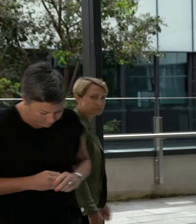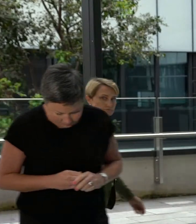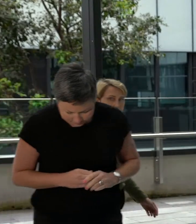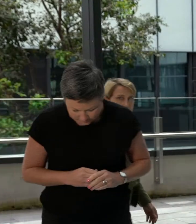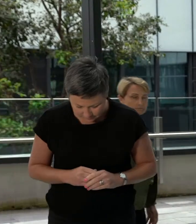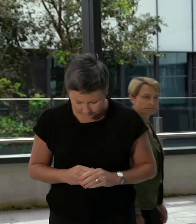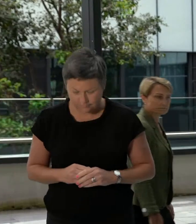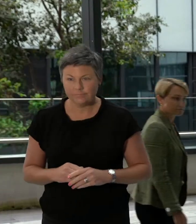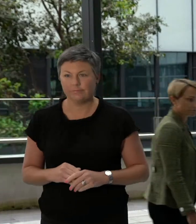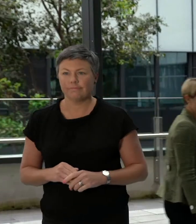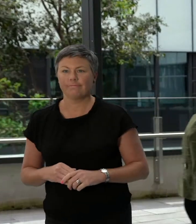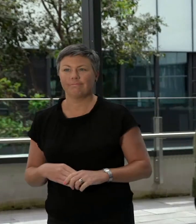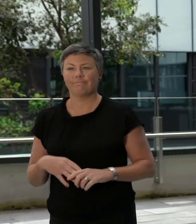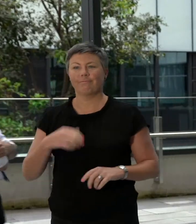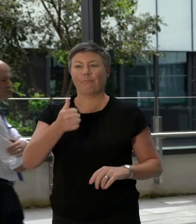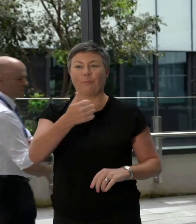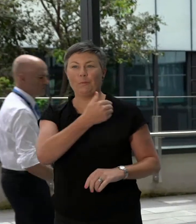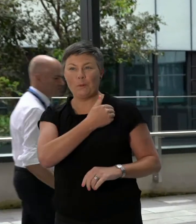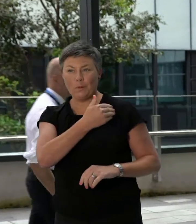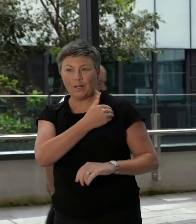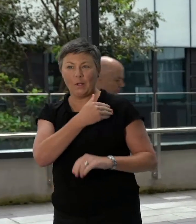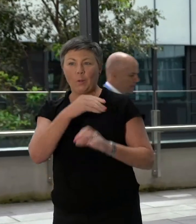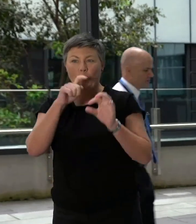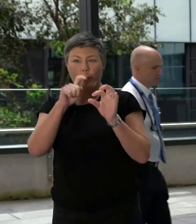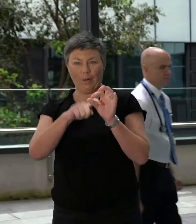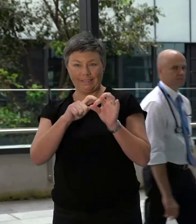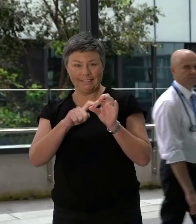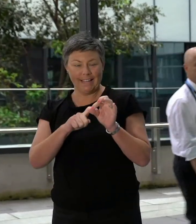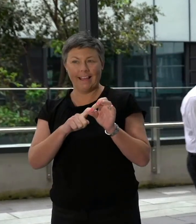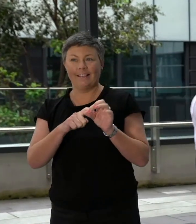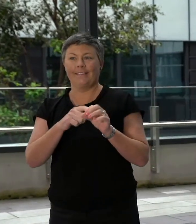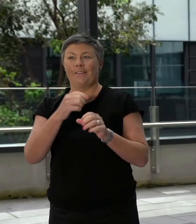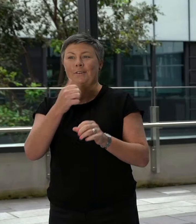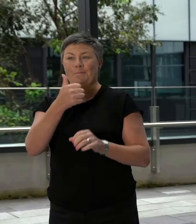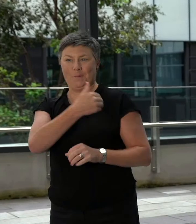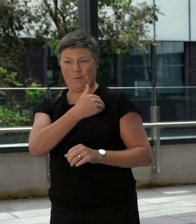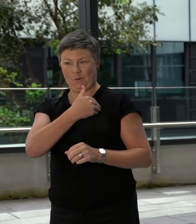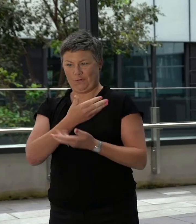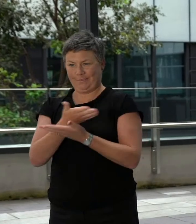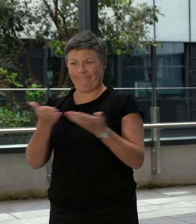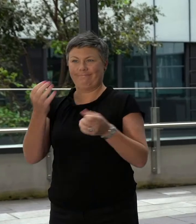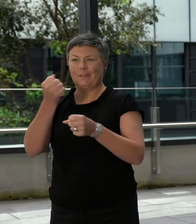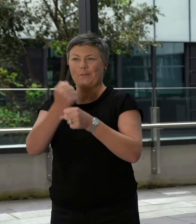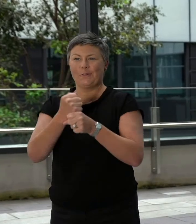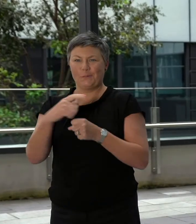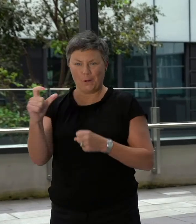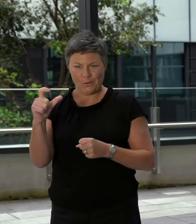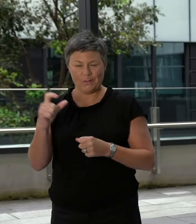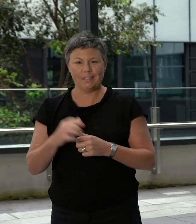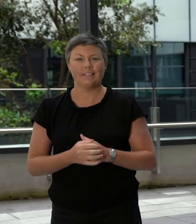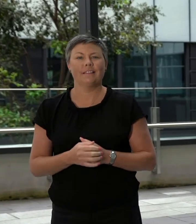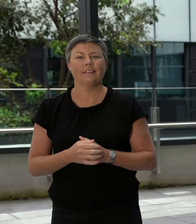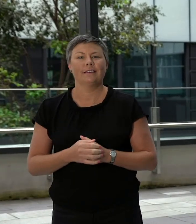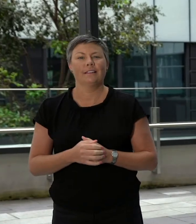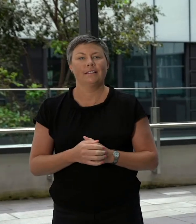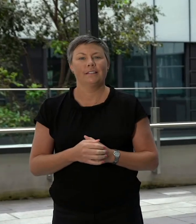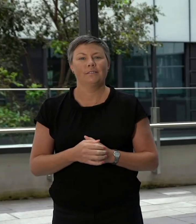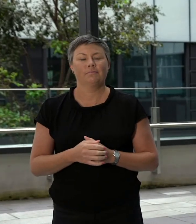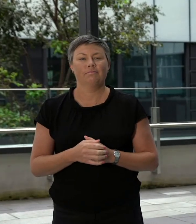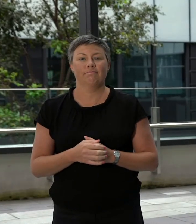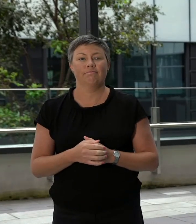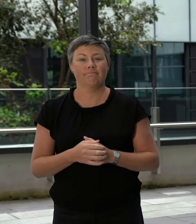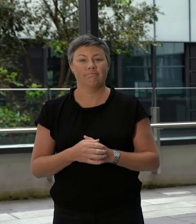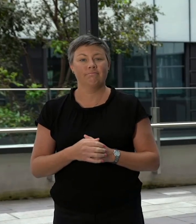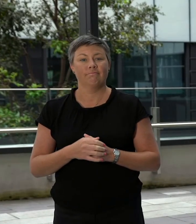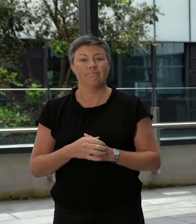So good morning Queensland and good morning Gold Coast. So in some further good news overnight, we have